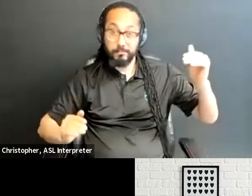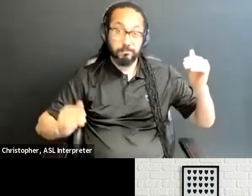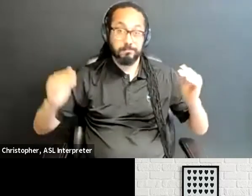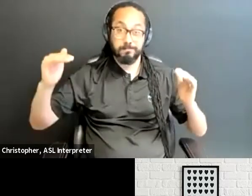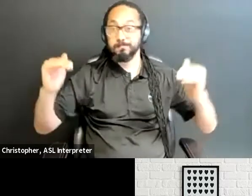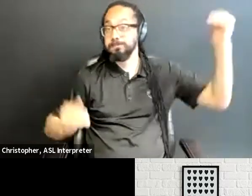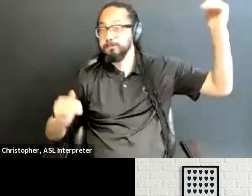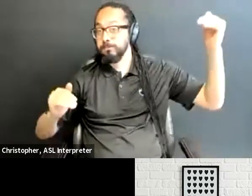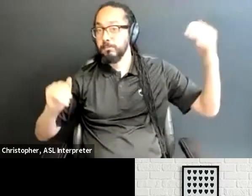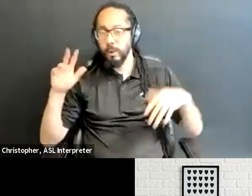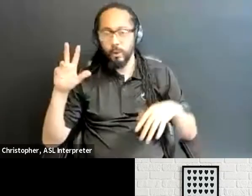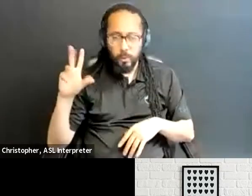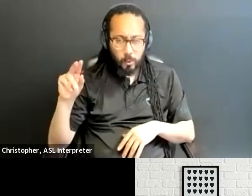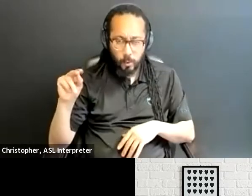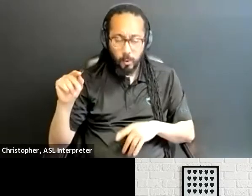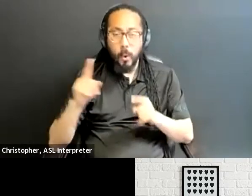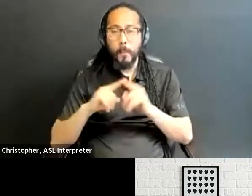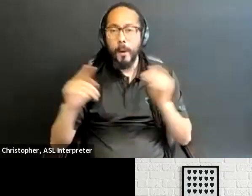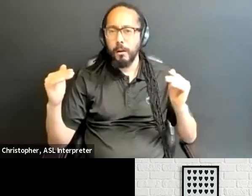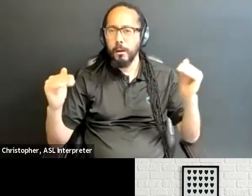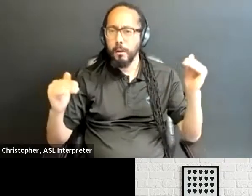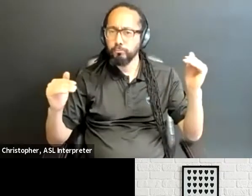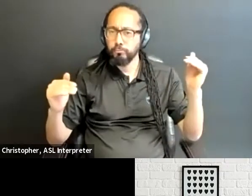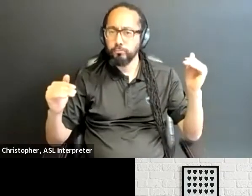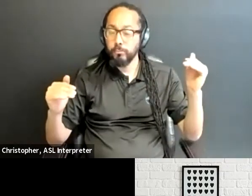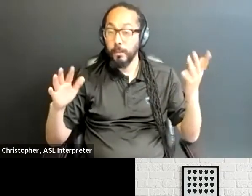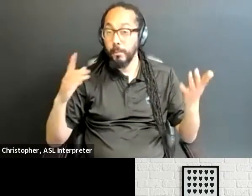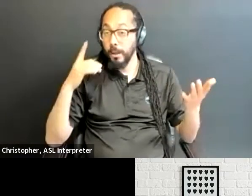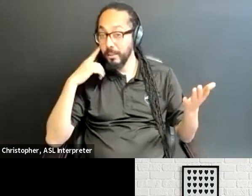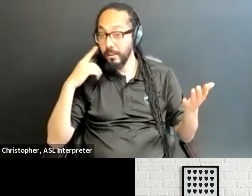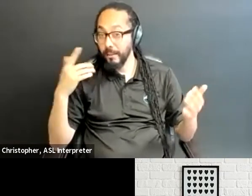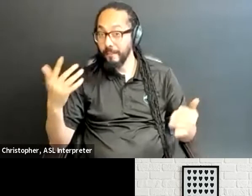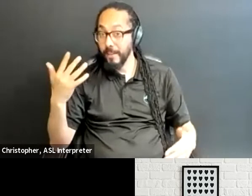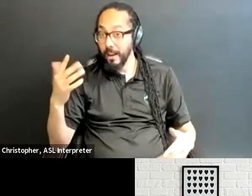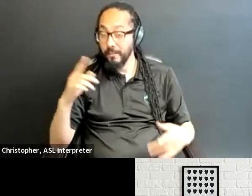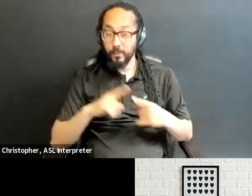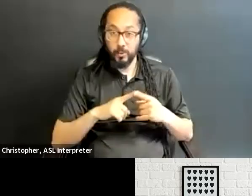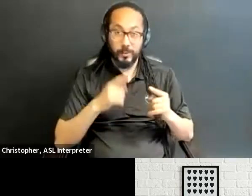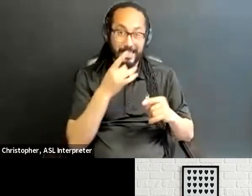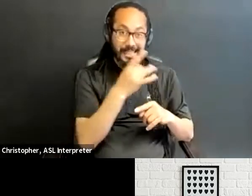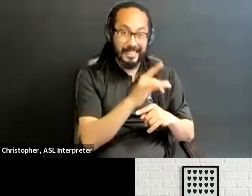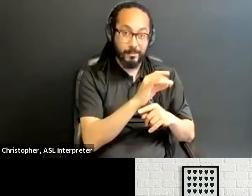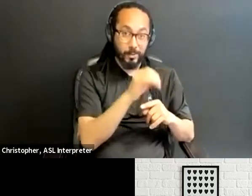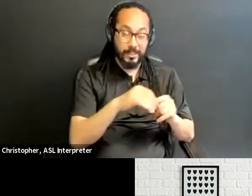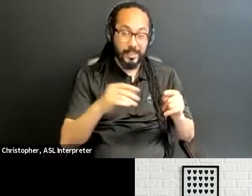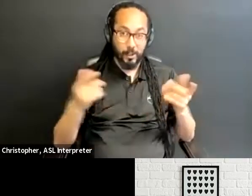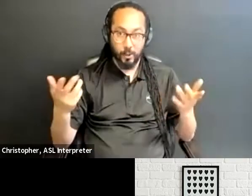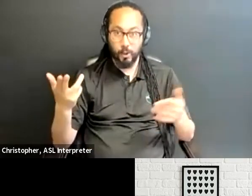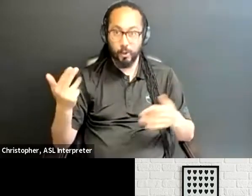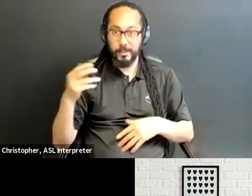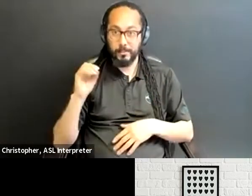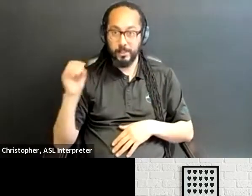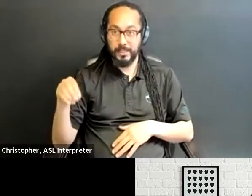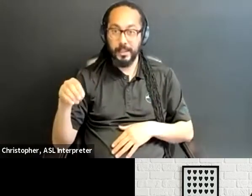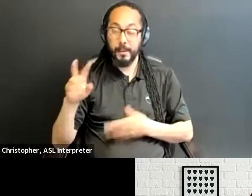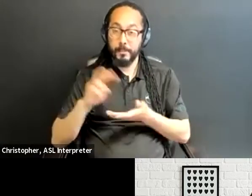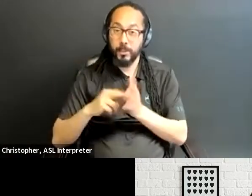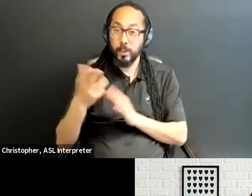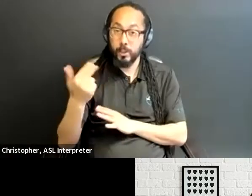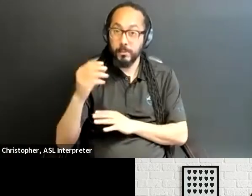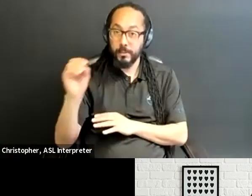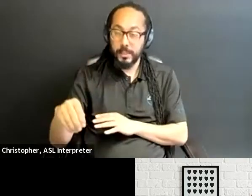note is that if you think about the difference between 5 and 18%, well, that's 13%, but that's 13 people who are not now being